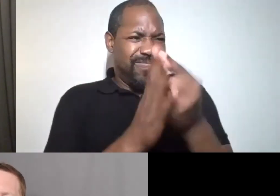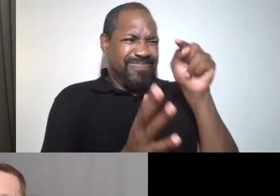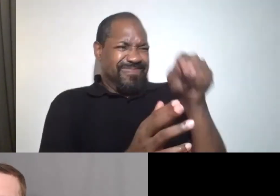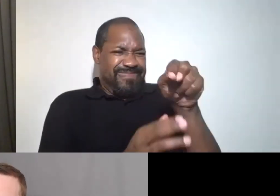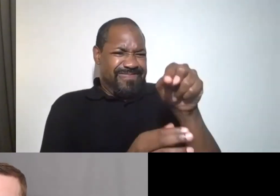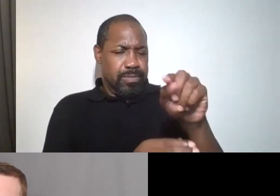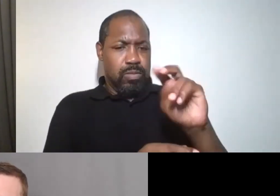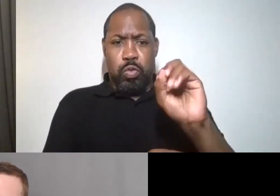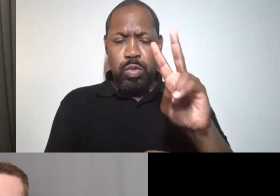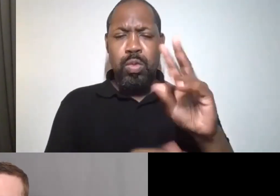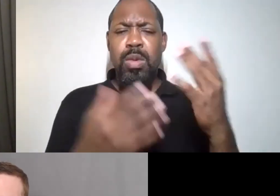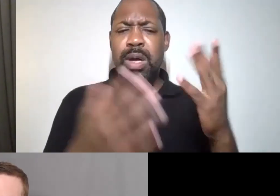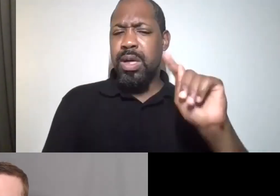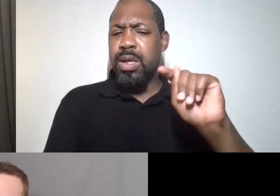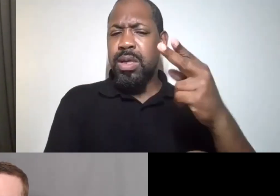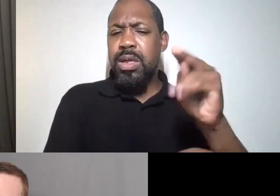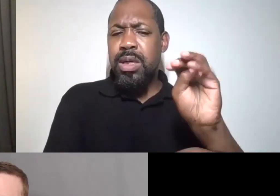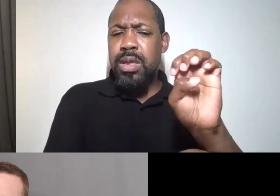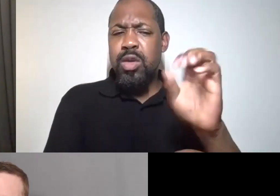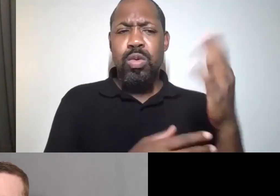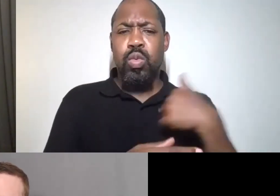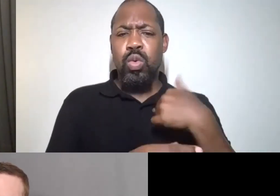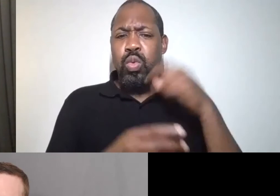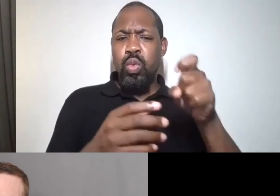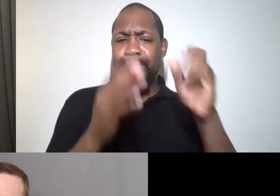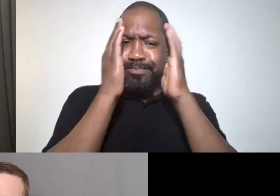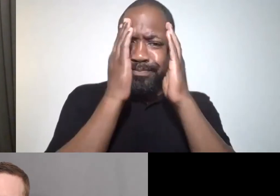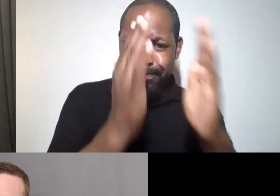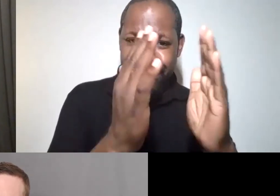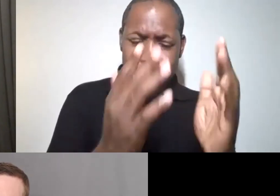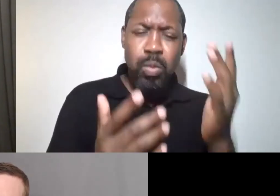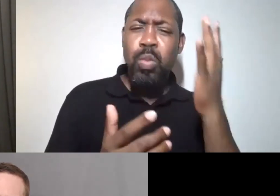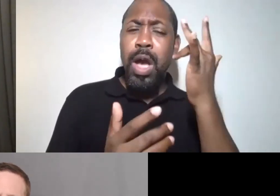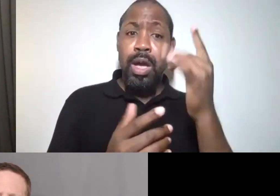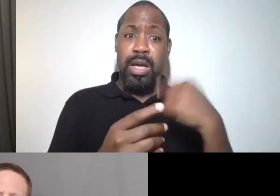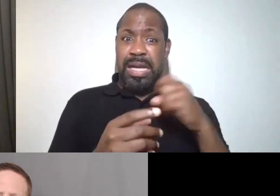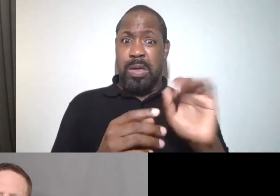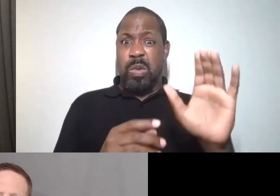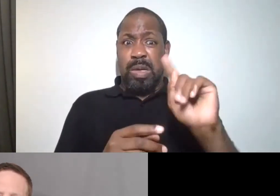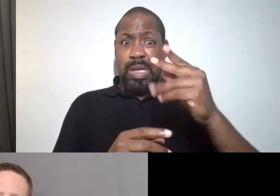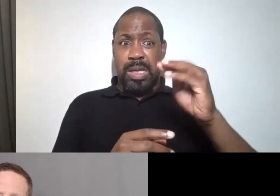ideas about the coffee hour itself in November, the theme, what we should be focusing on.